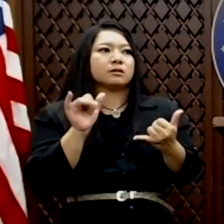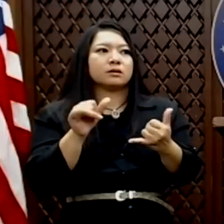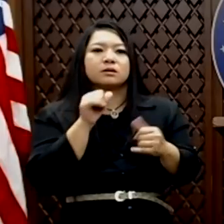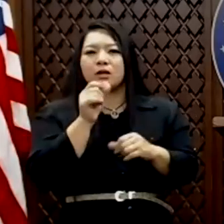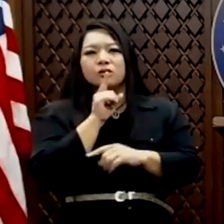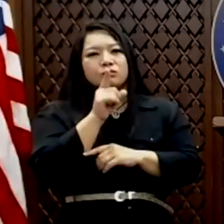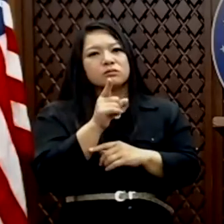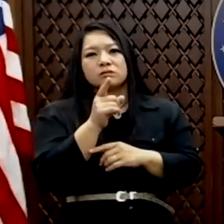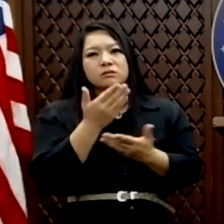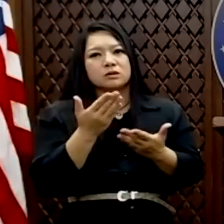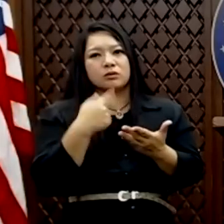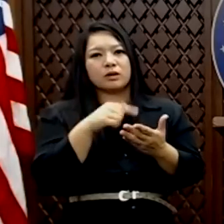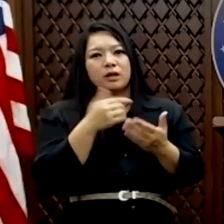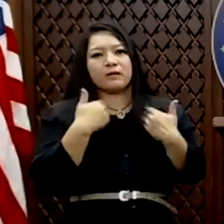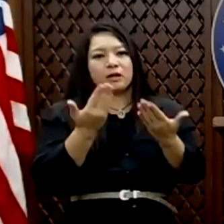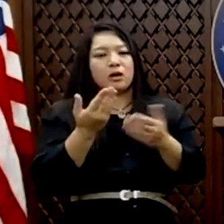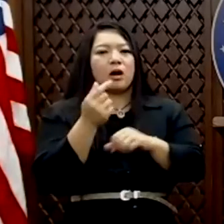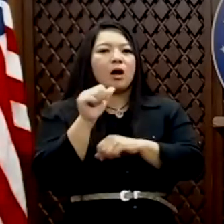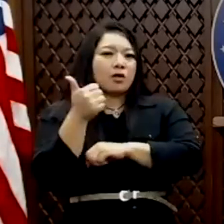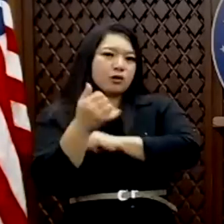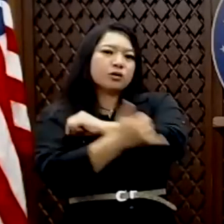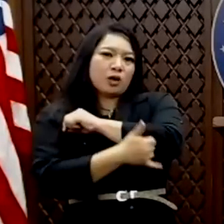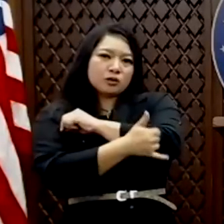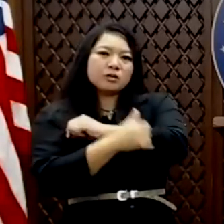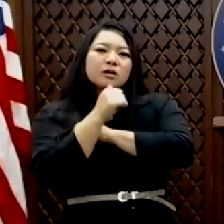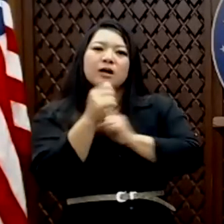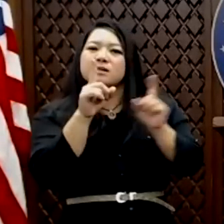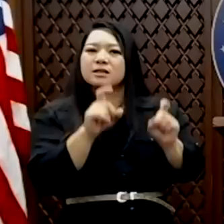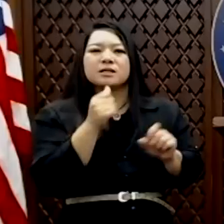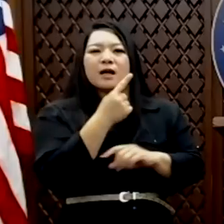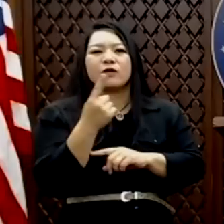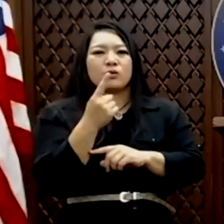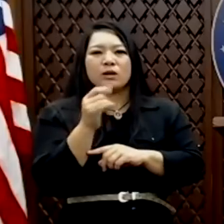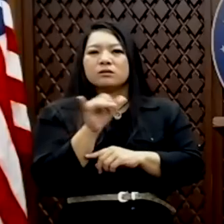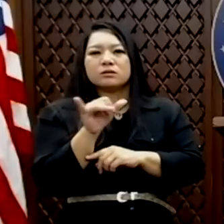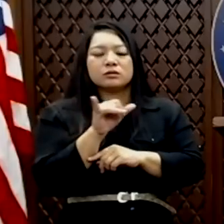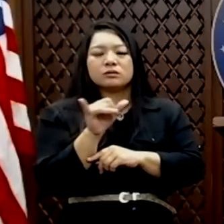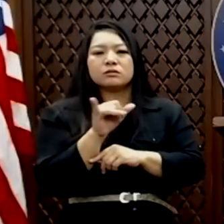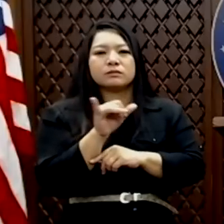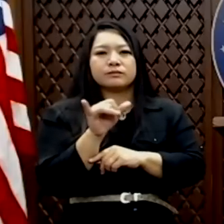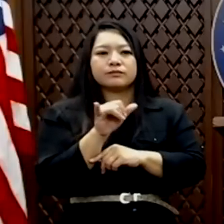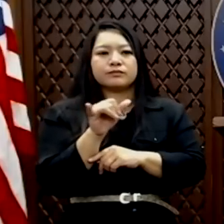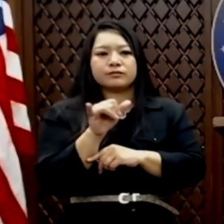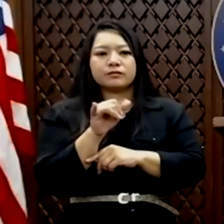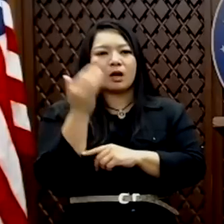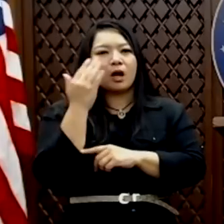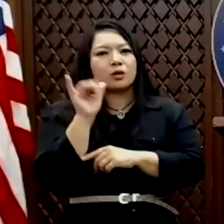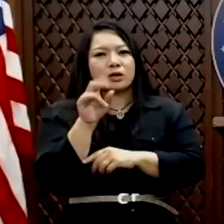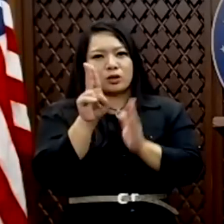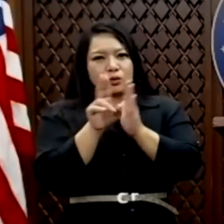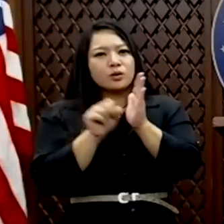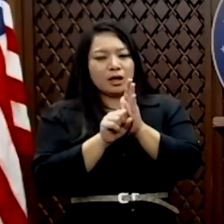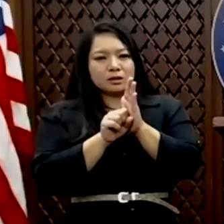the reality. Other countries are not testing everyone either. I know the